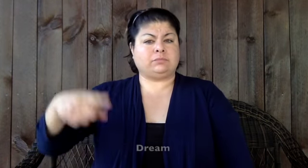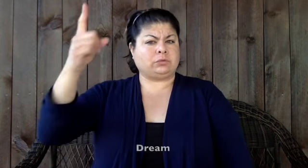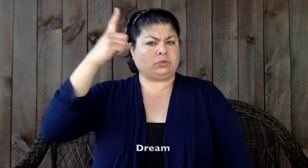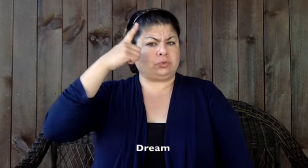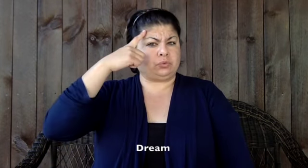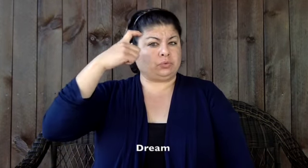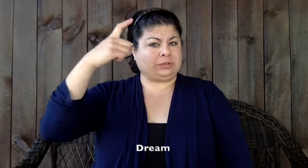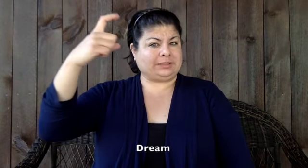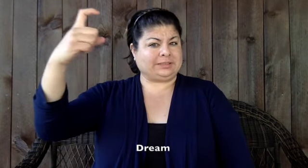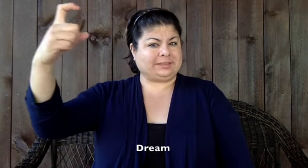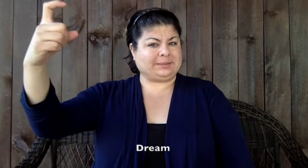Dream.